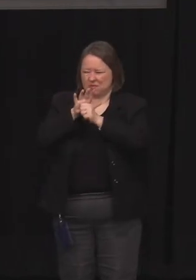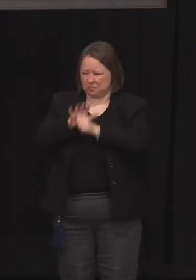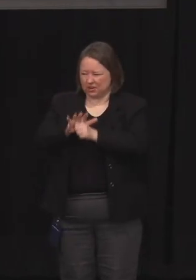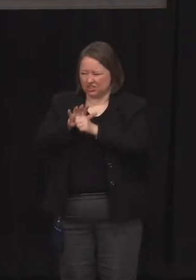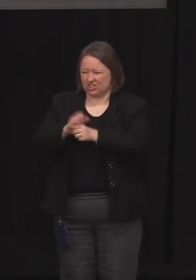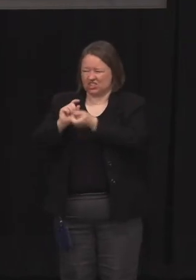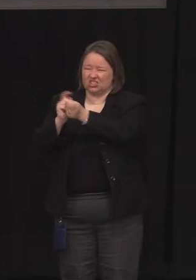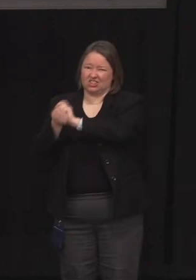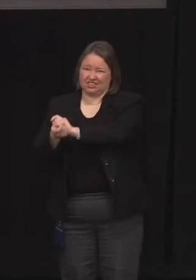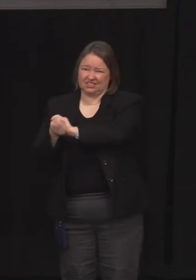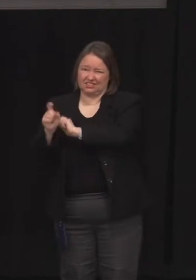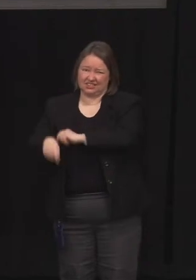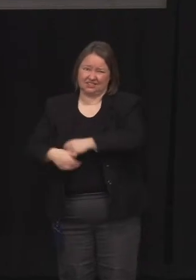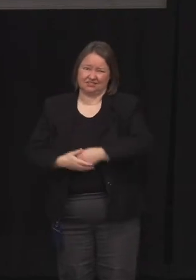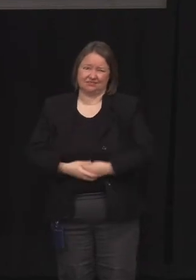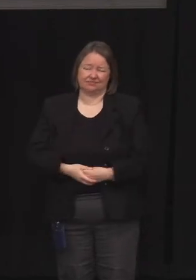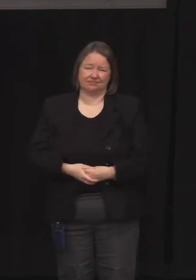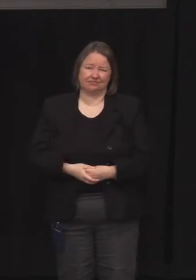to be altered.